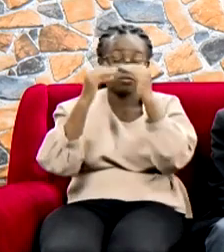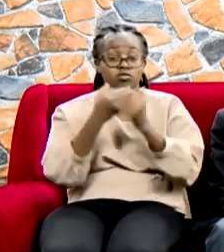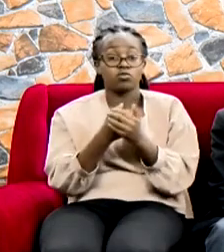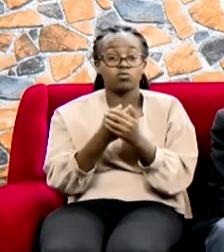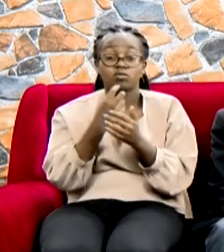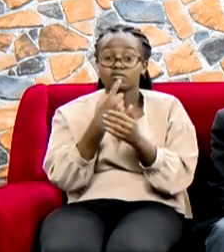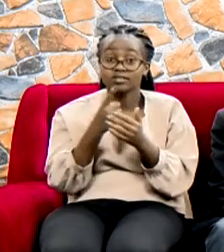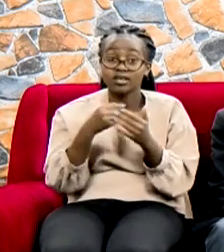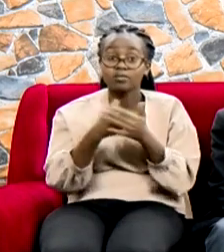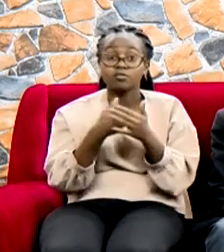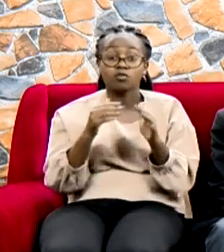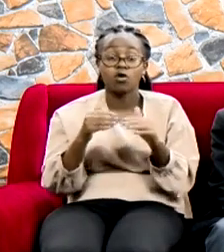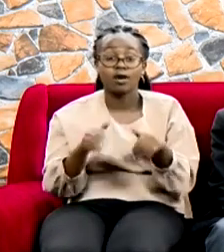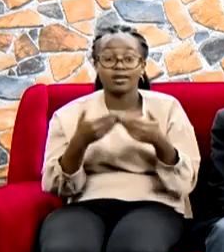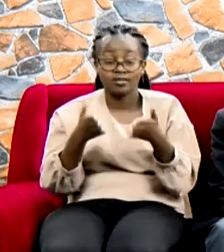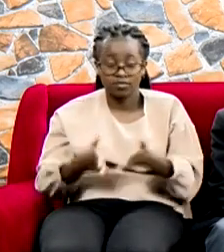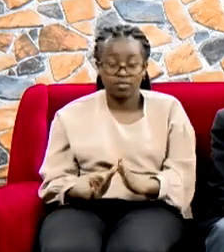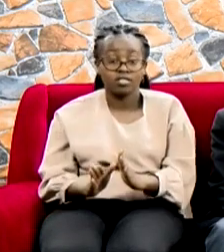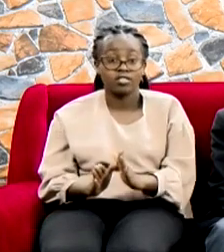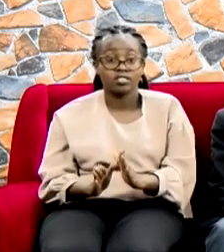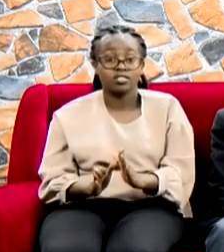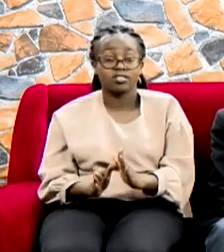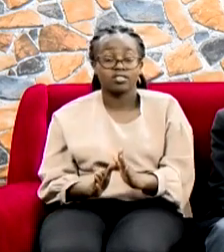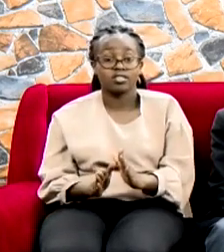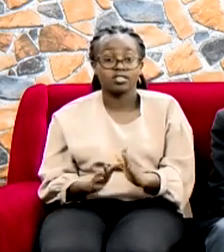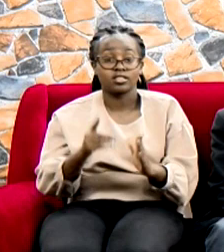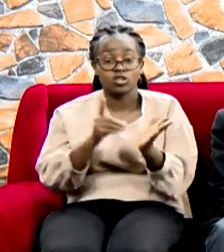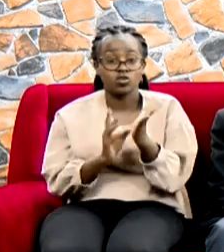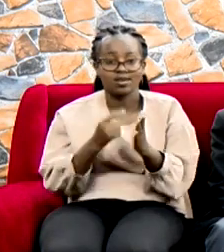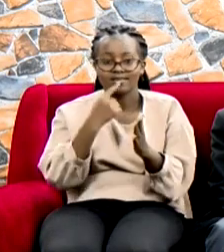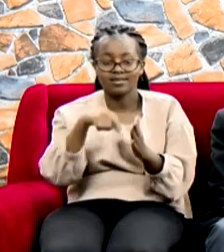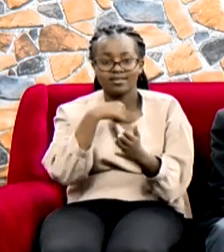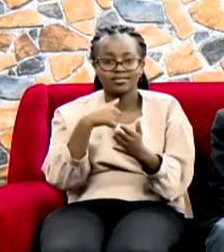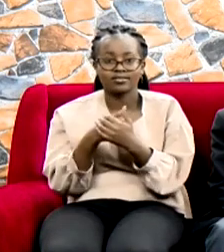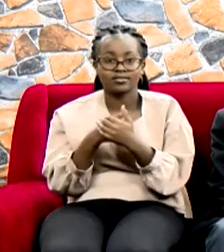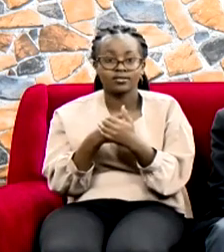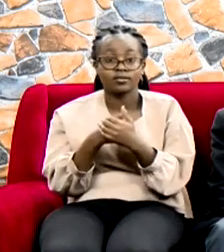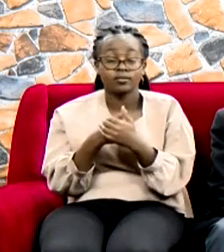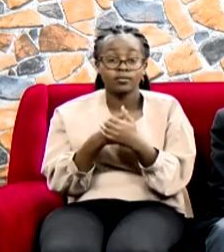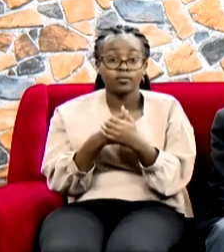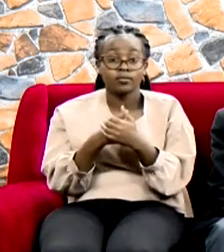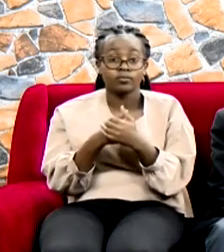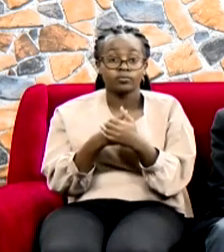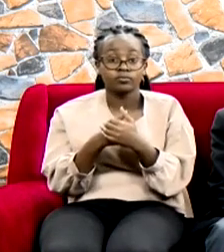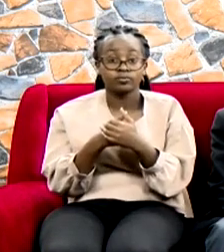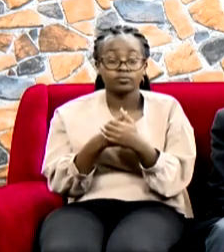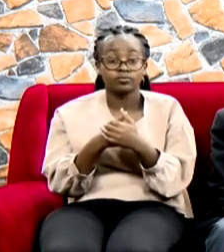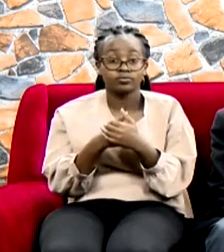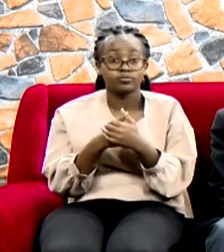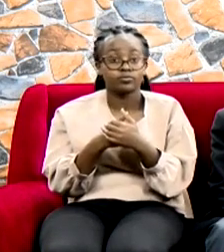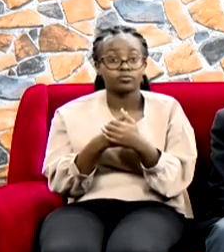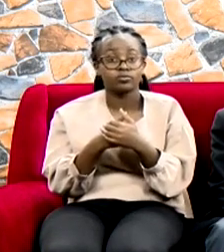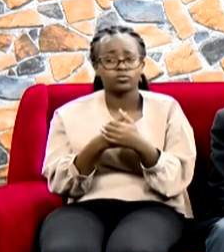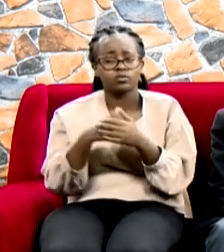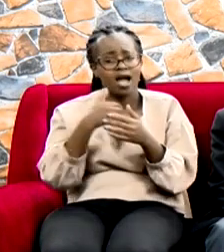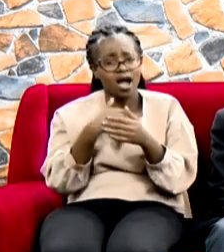yes, we've said before giving birth, there are those things that the doctor can be able to tell us. Then just a bit on that, like,